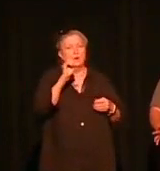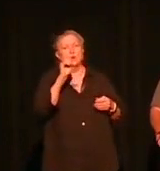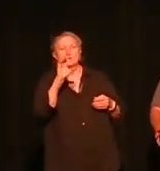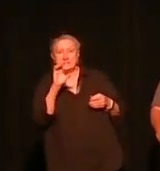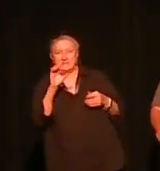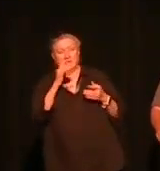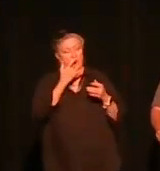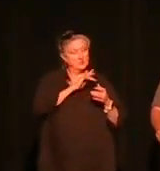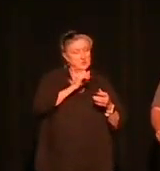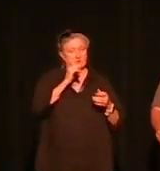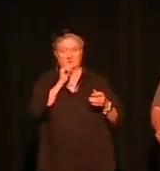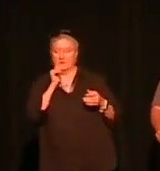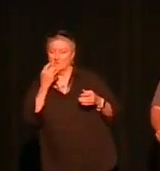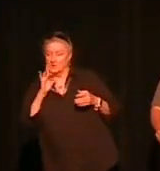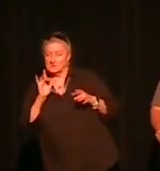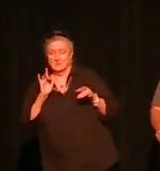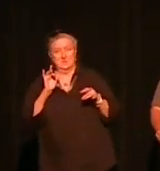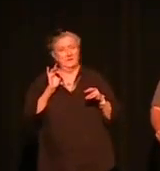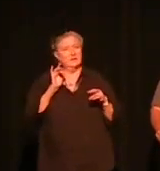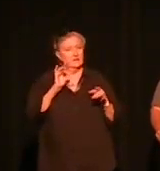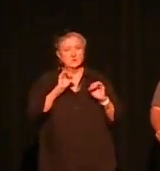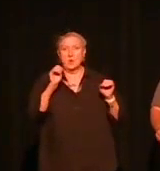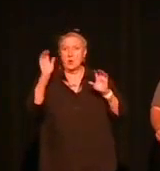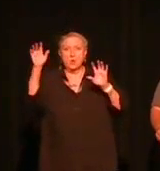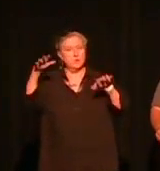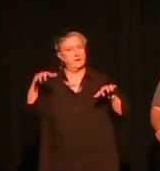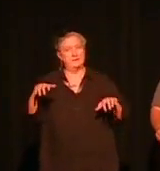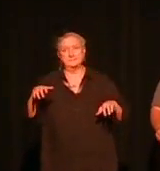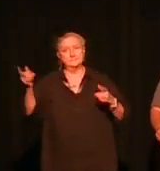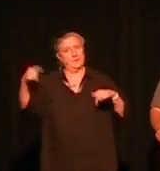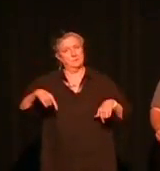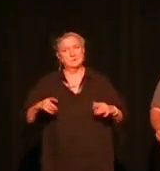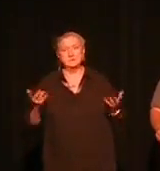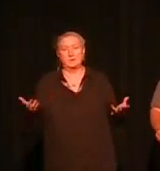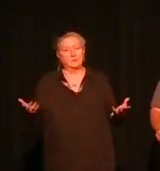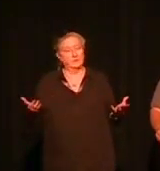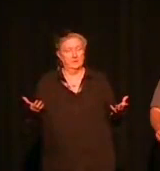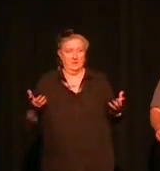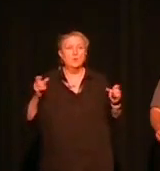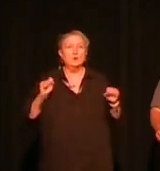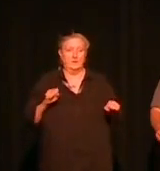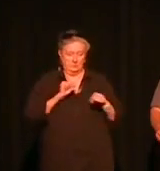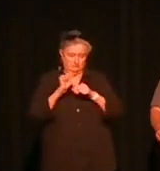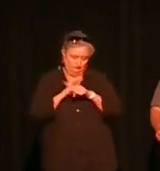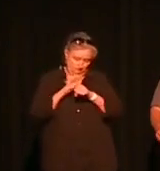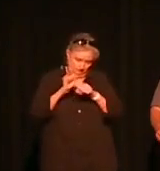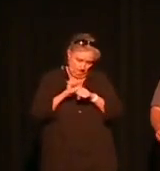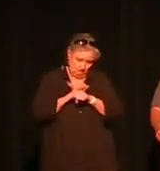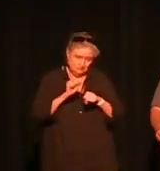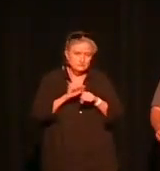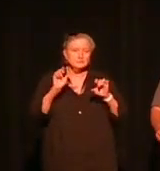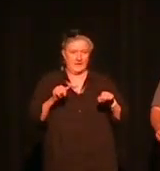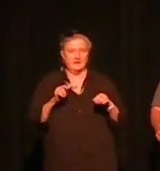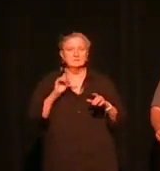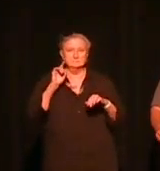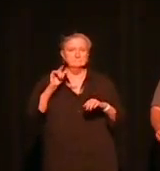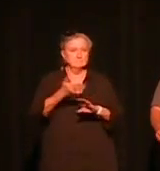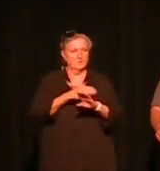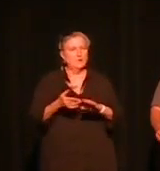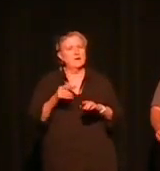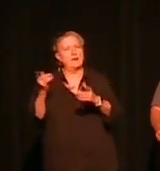either fortunately or unfortunately, there's no rain on the horizon, so we will be able to get our work done in time.